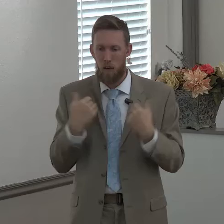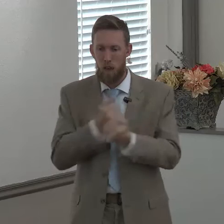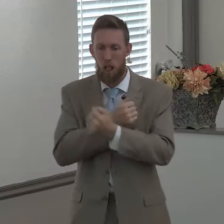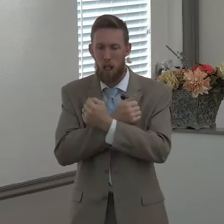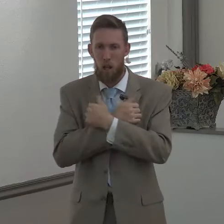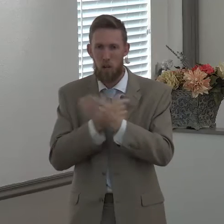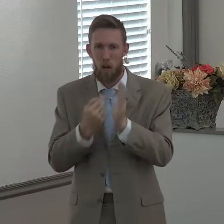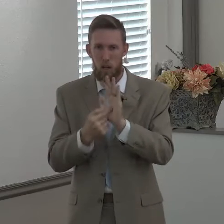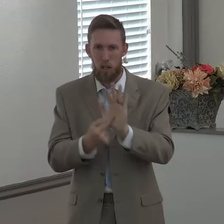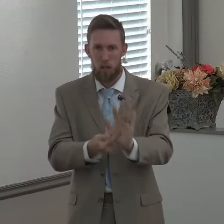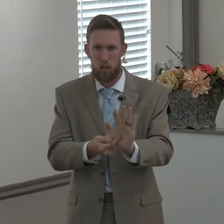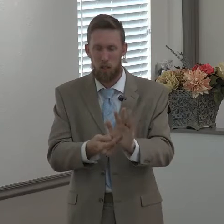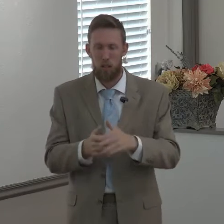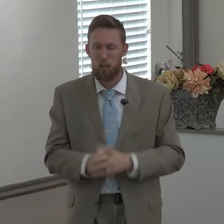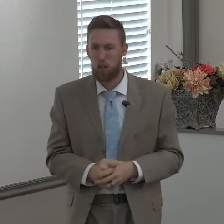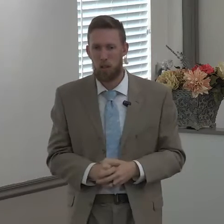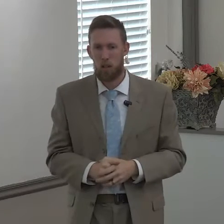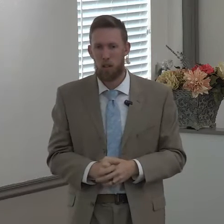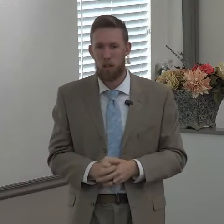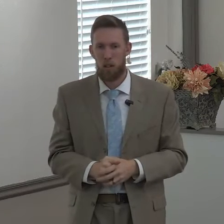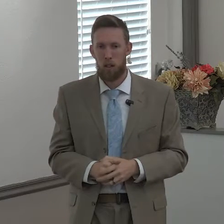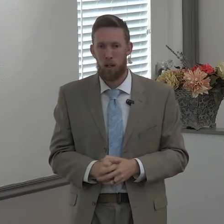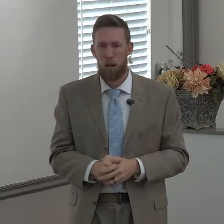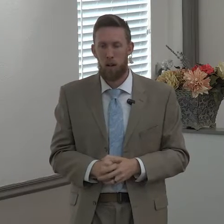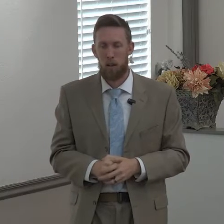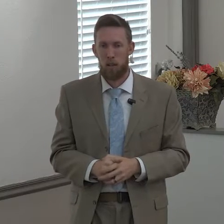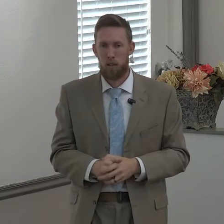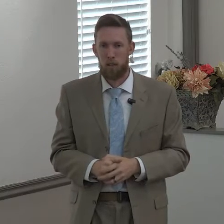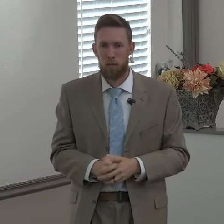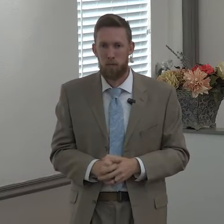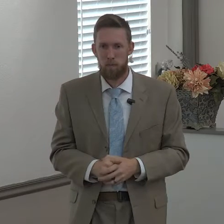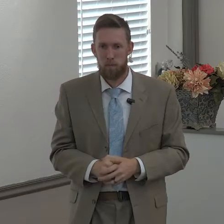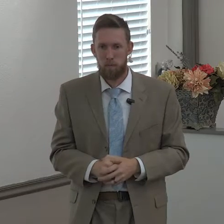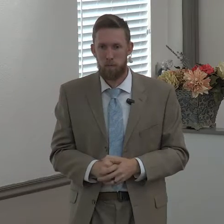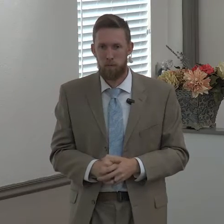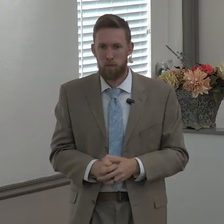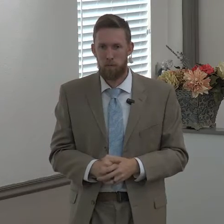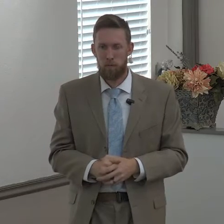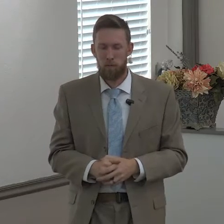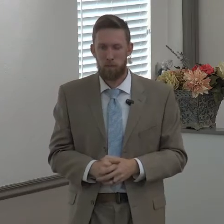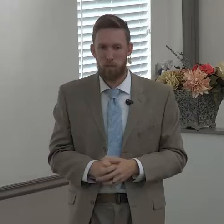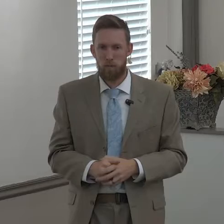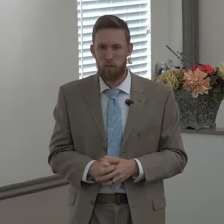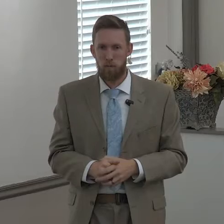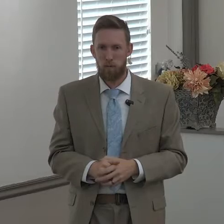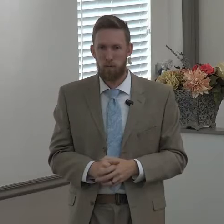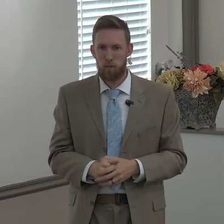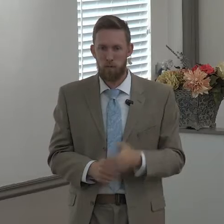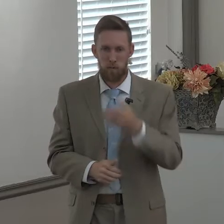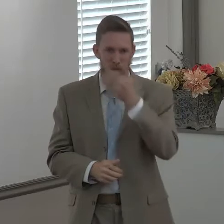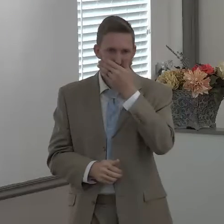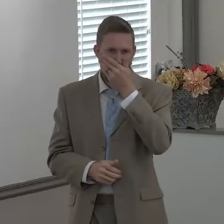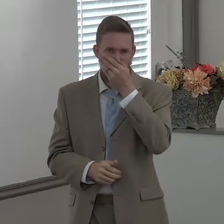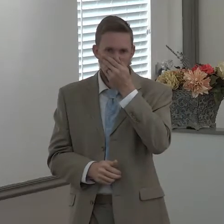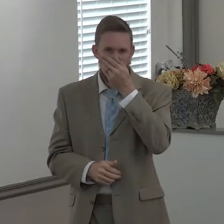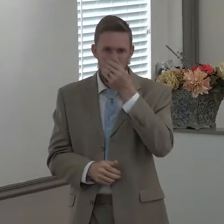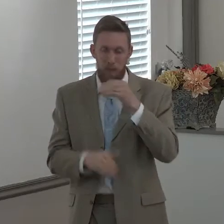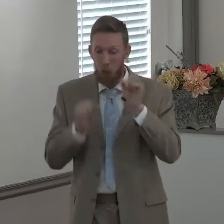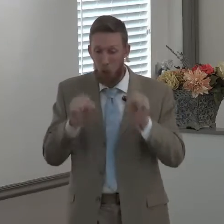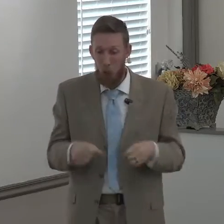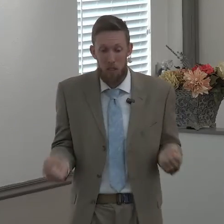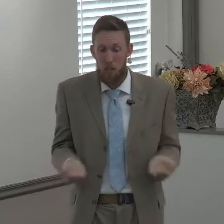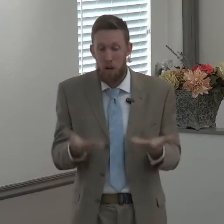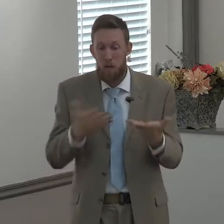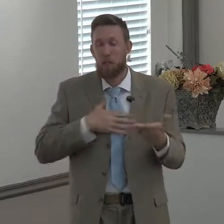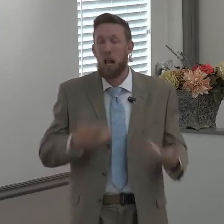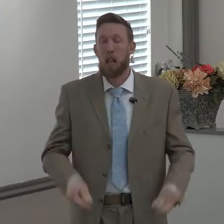Knowledge and faith, those two things become nothing. They become absolutely worthless. Even